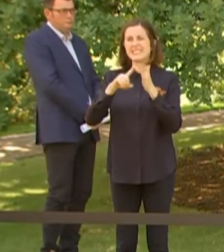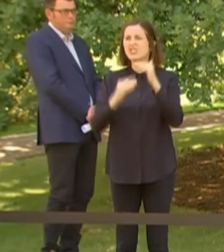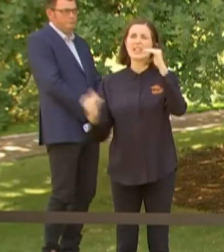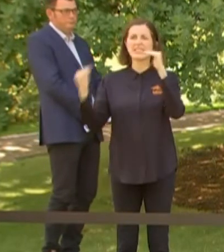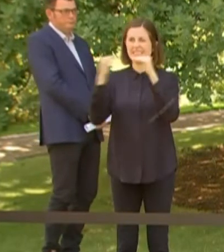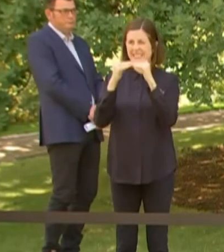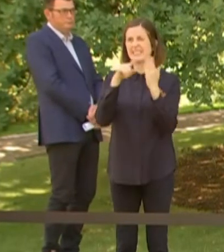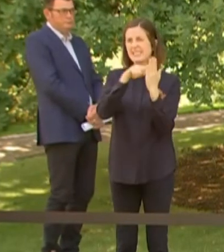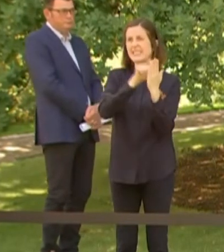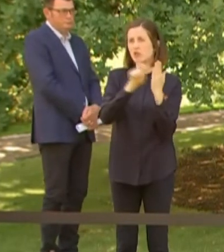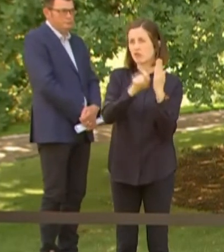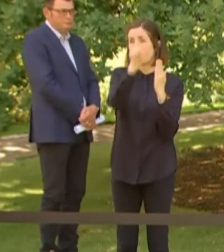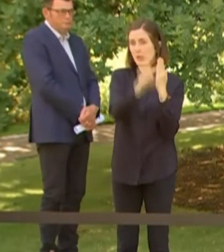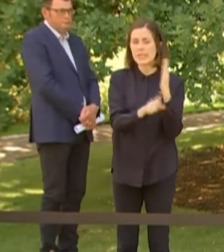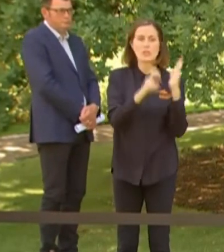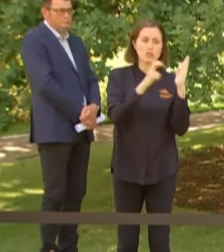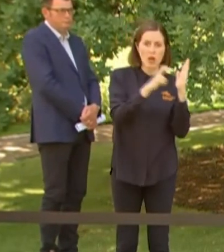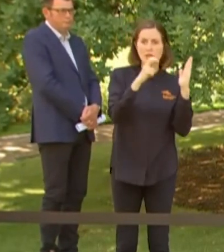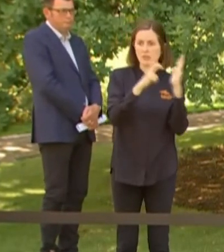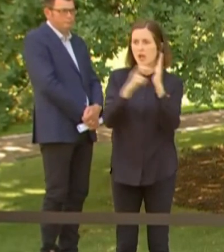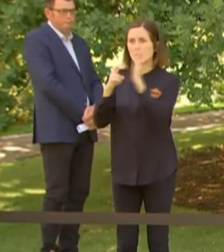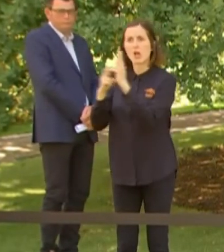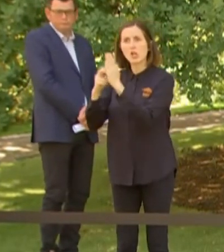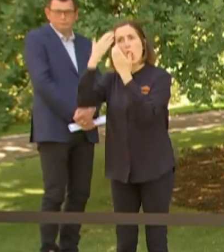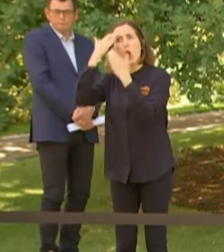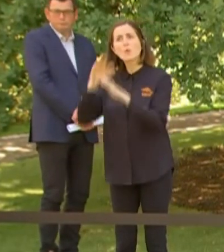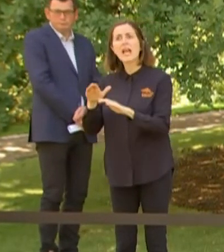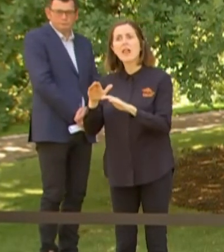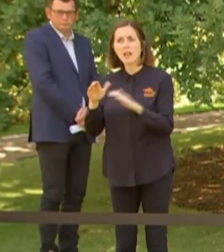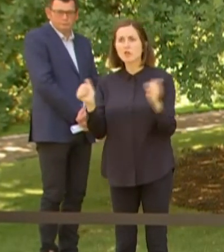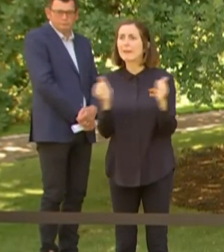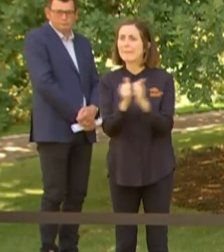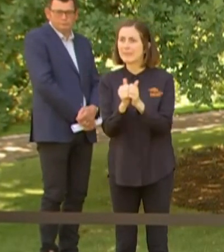body as all that's happening right now.